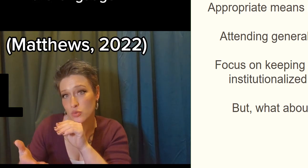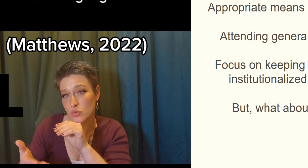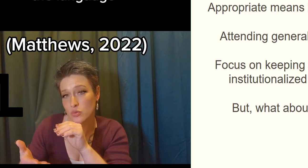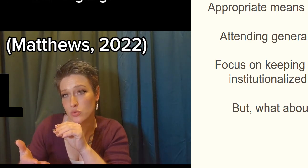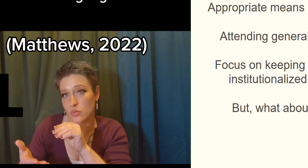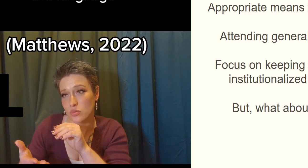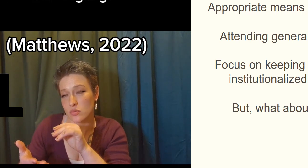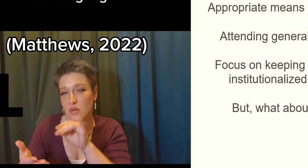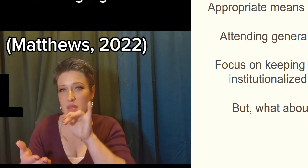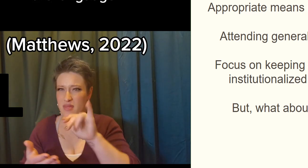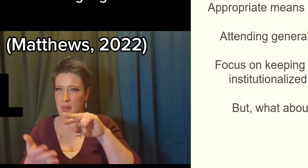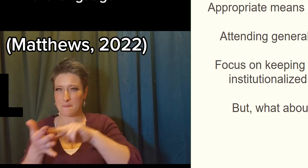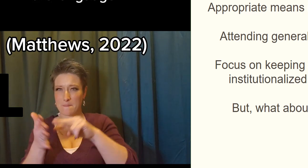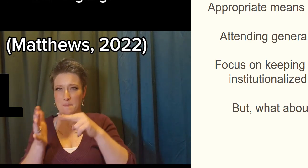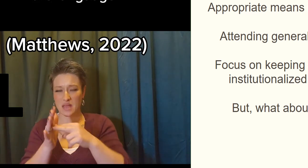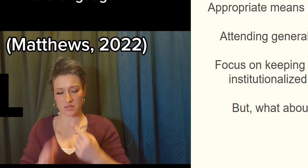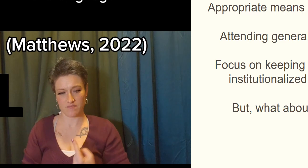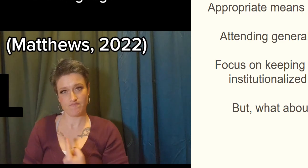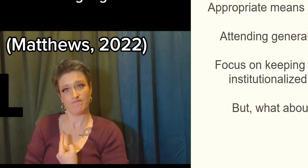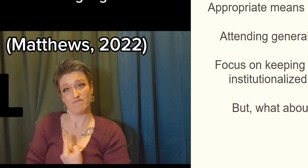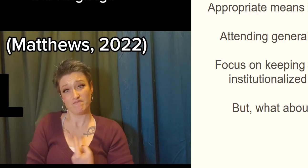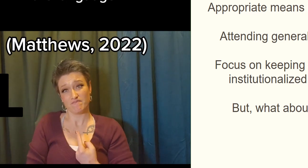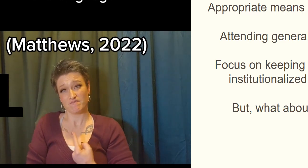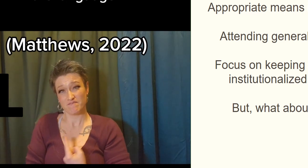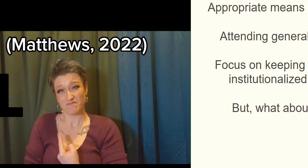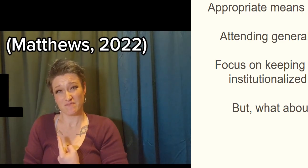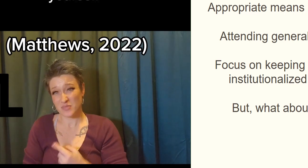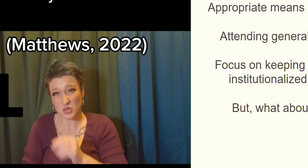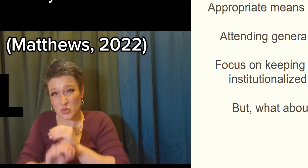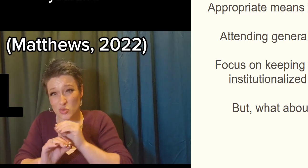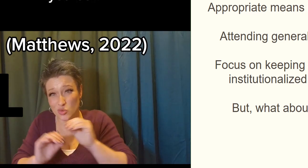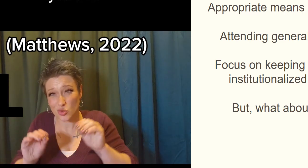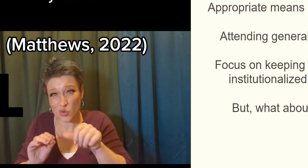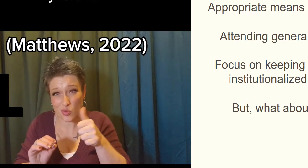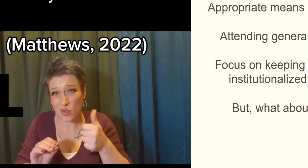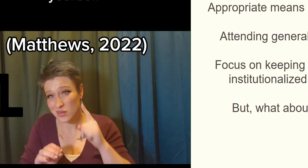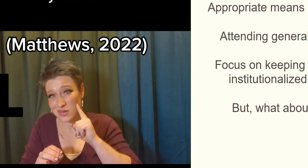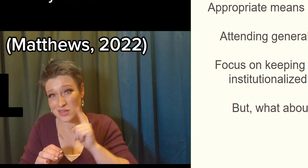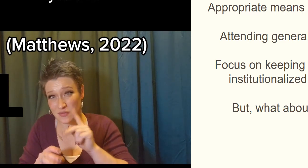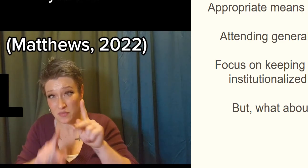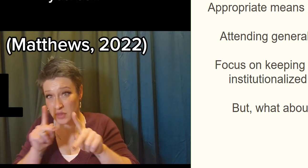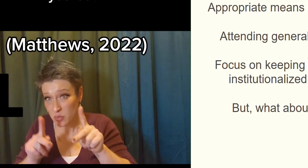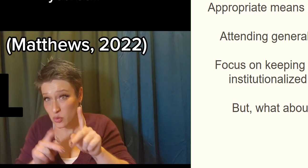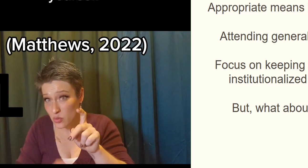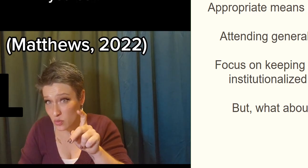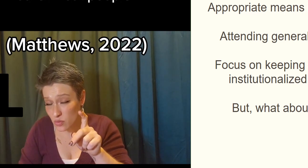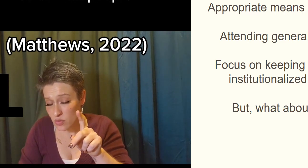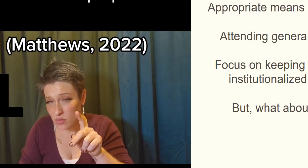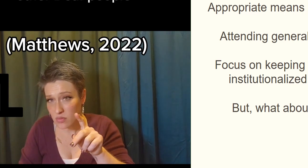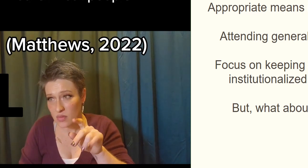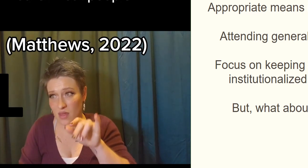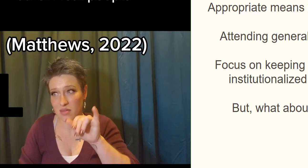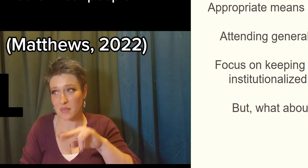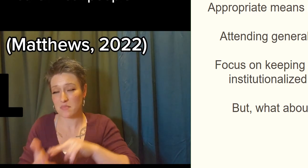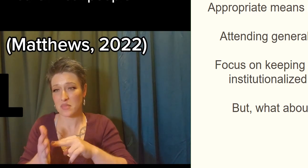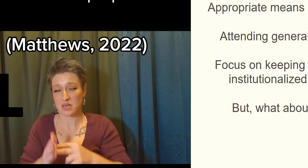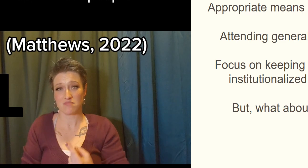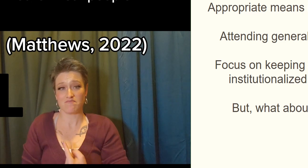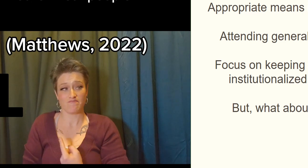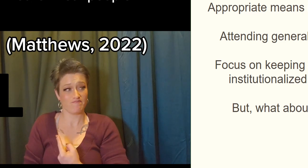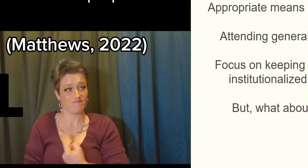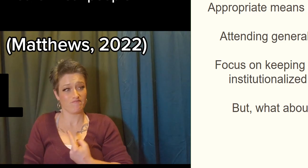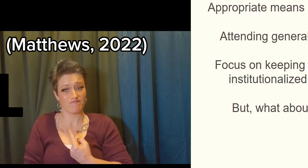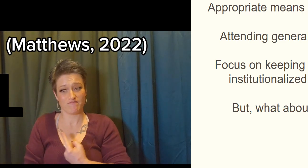but where are you learning the language? Does that mean being all by yourself with no chance to work with other deaf